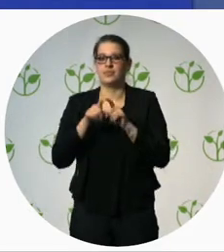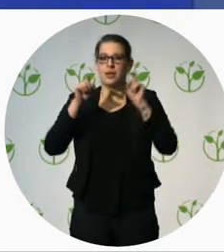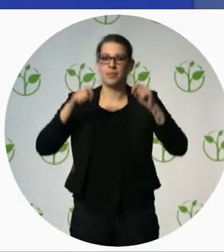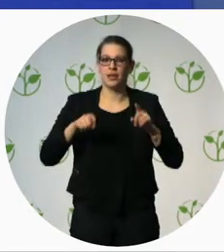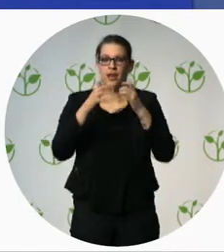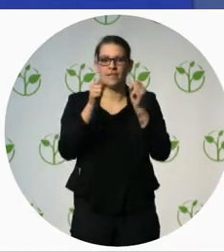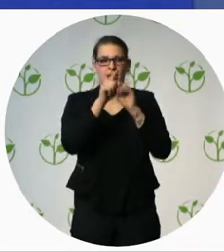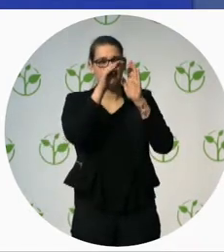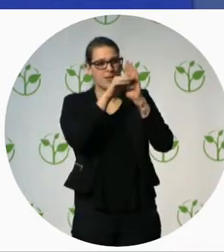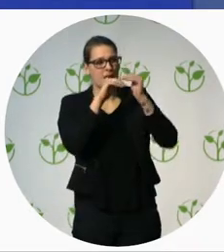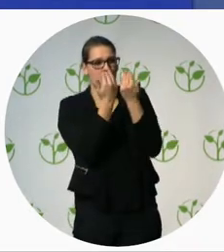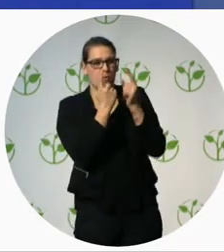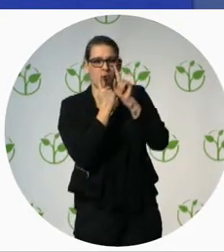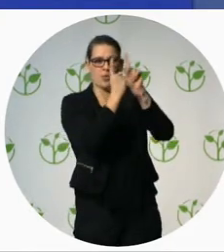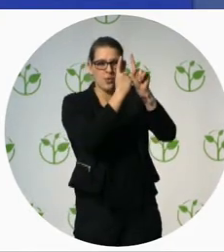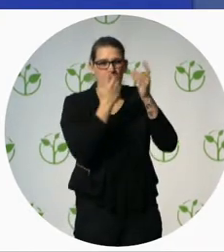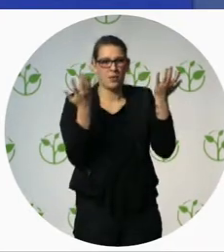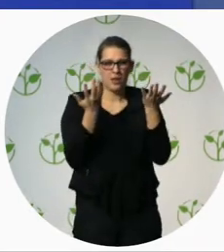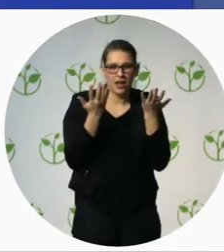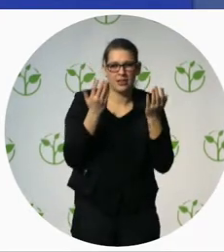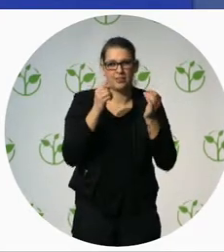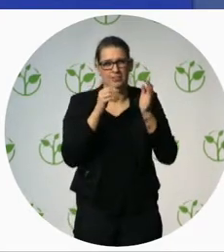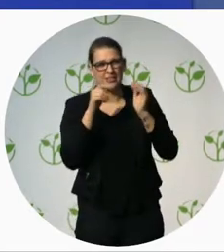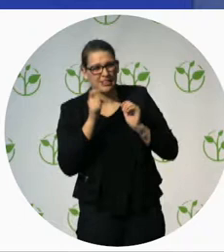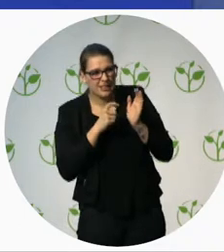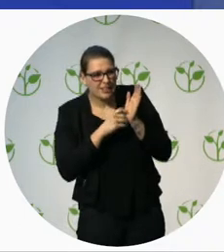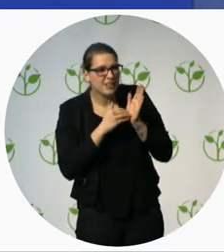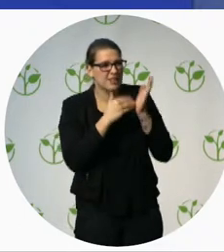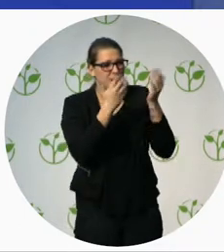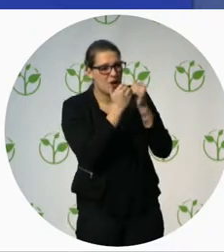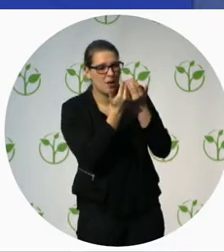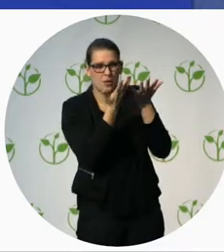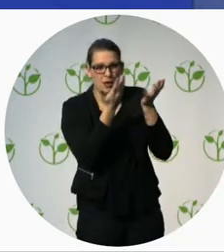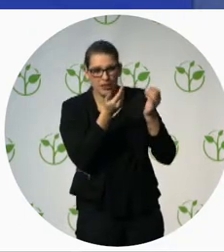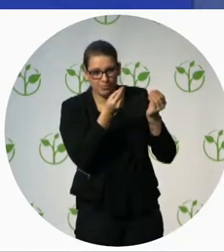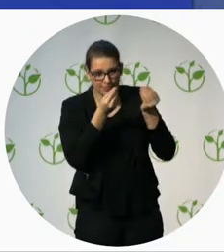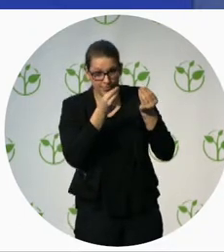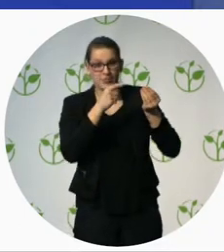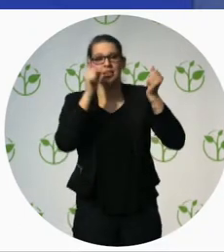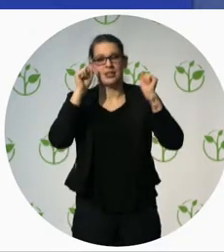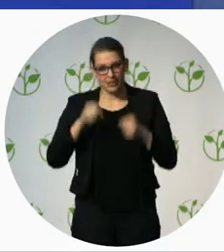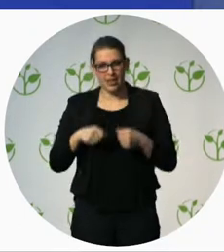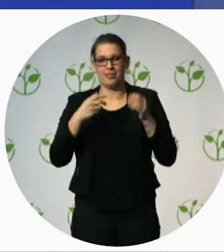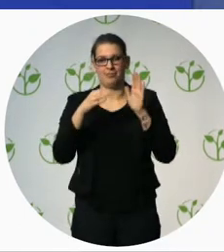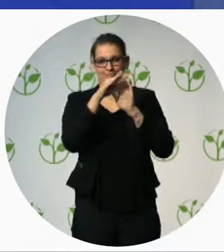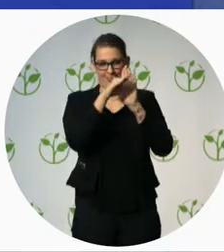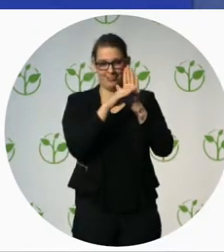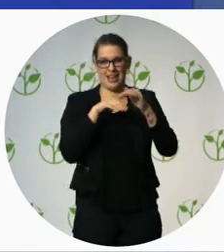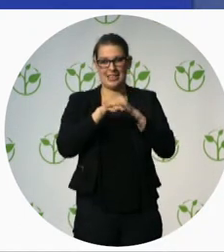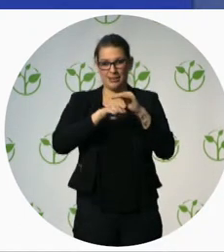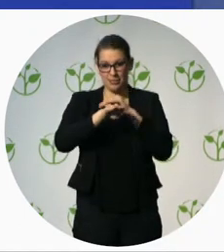I would like now to share with you the essence of the Accessibility Act. This legislation is